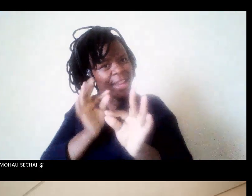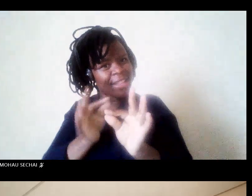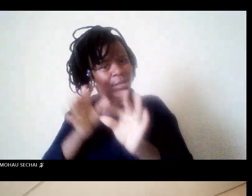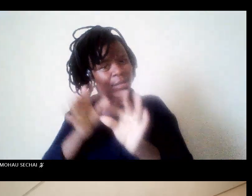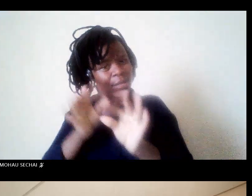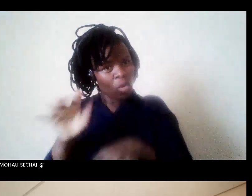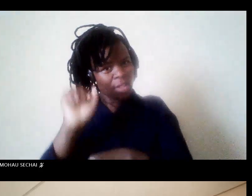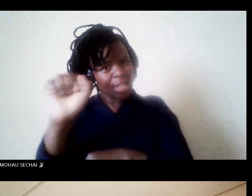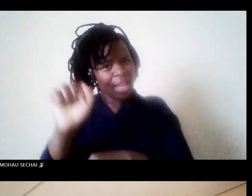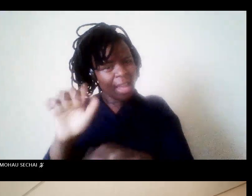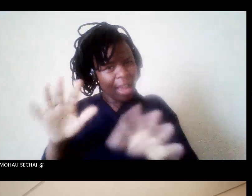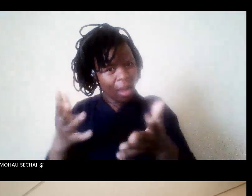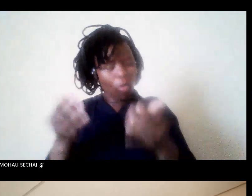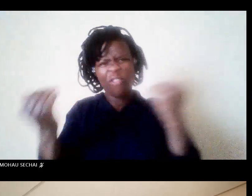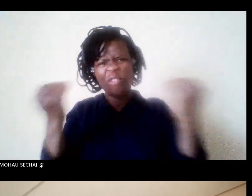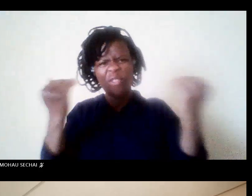frustration.